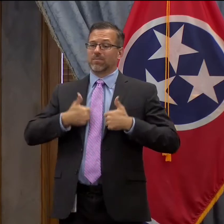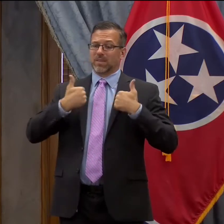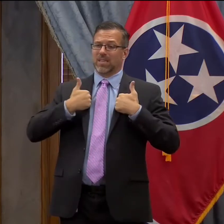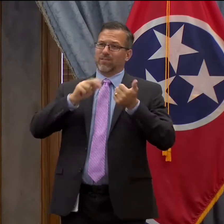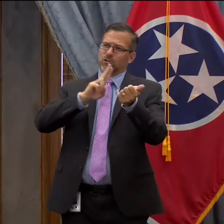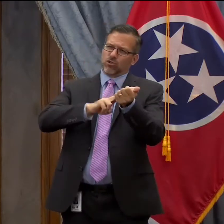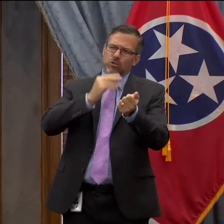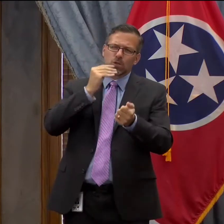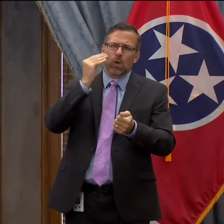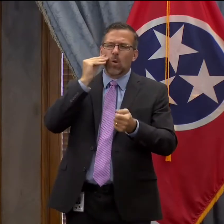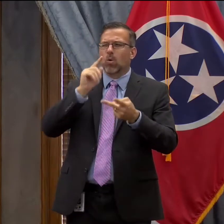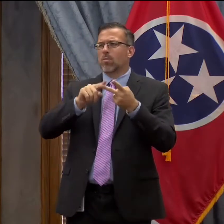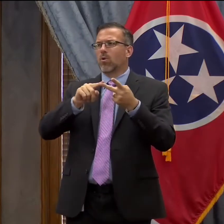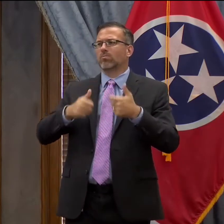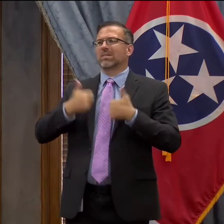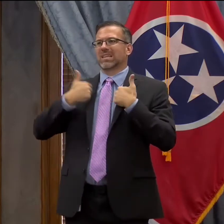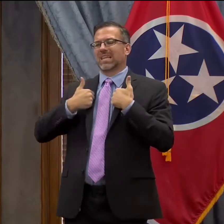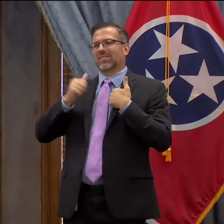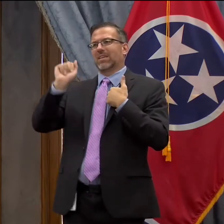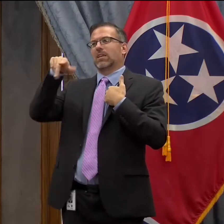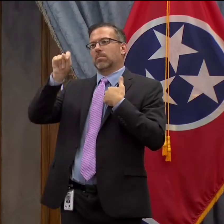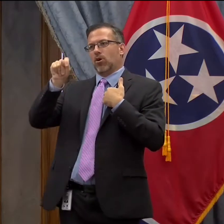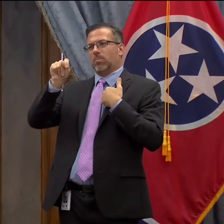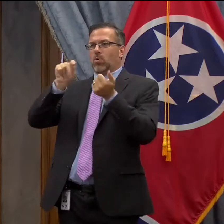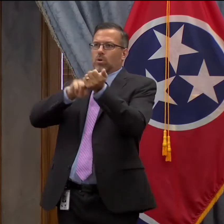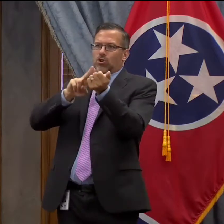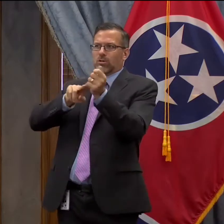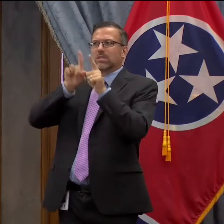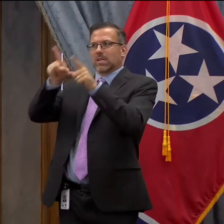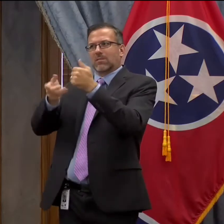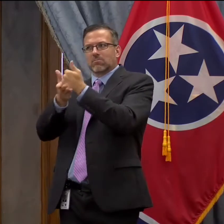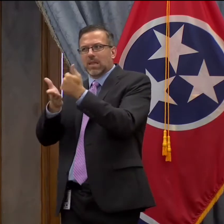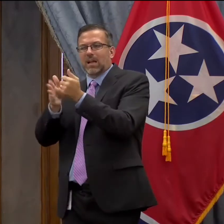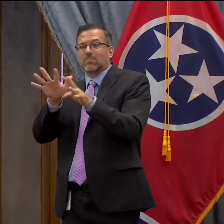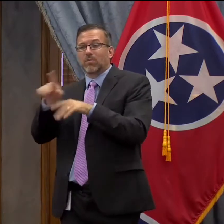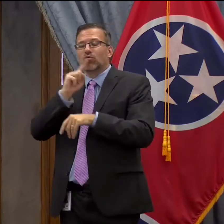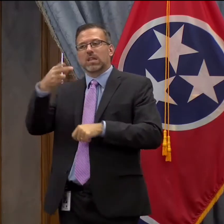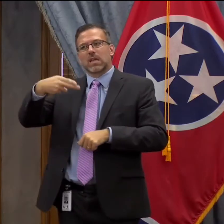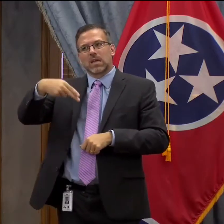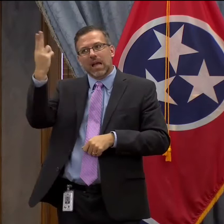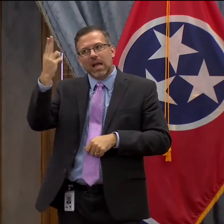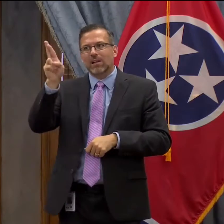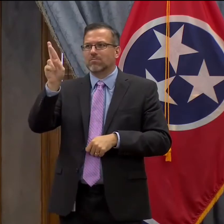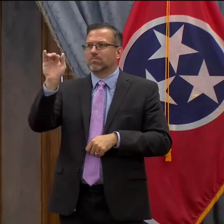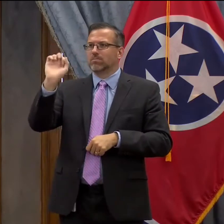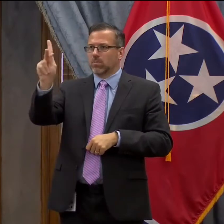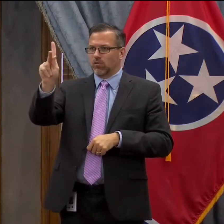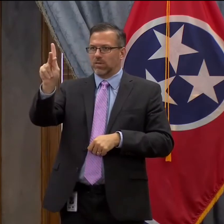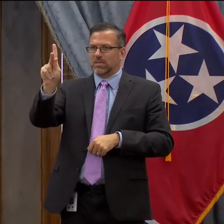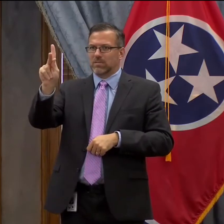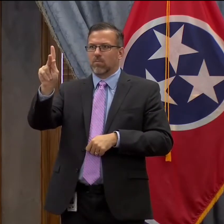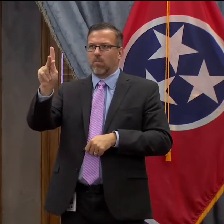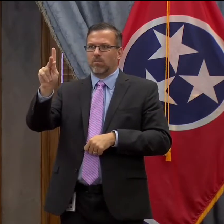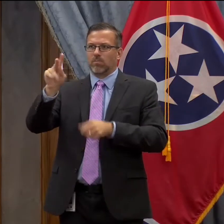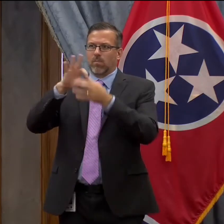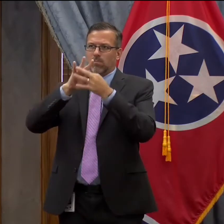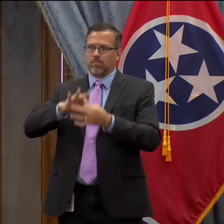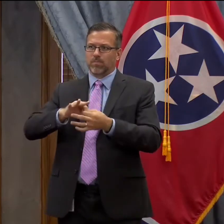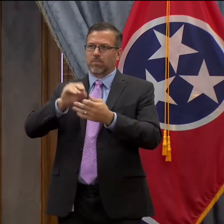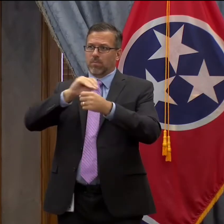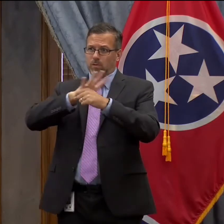care facility, have the greatest risk with regard to COVID-19. And that's the reason that we